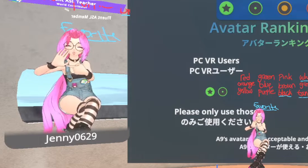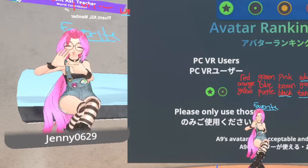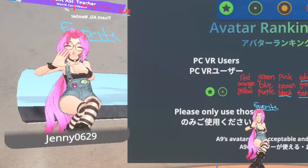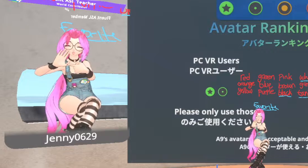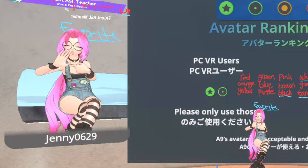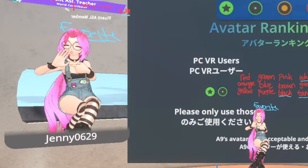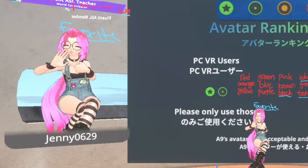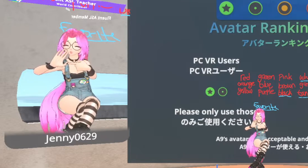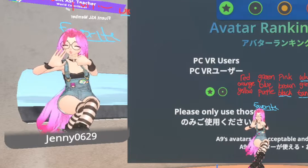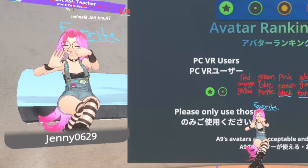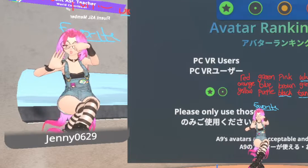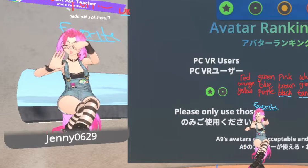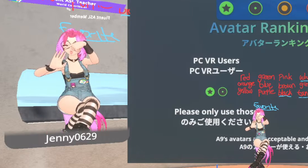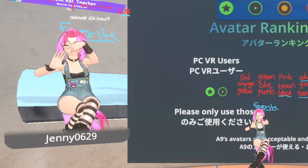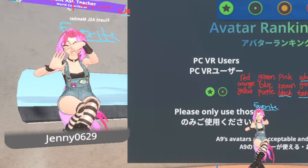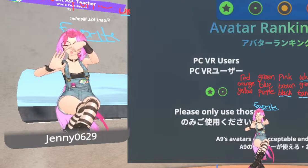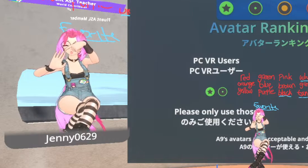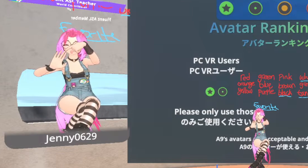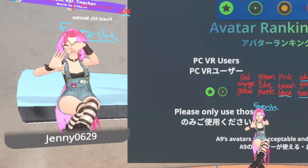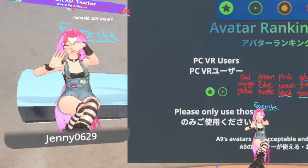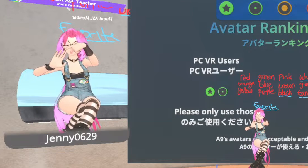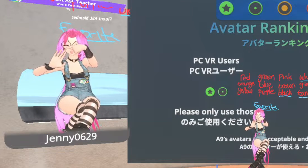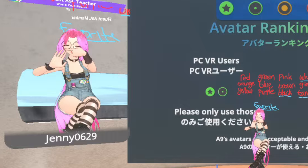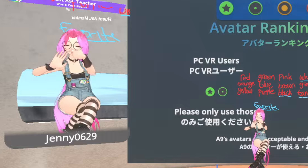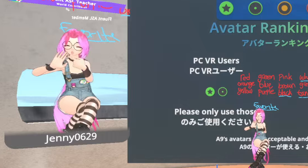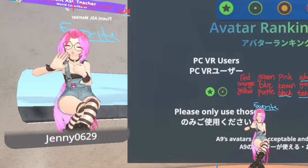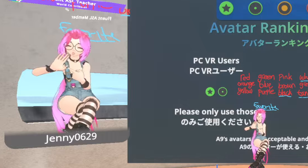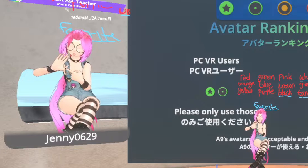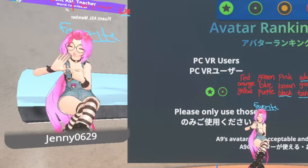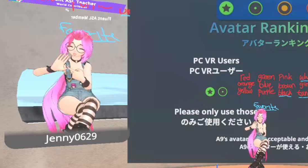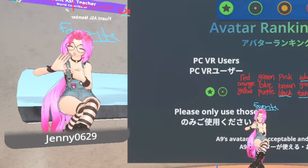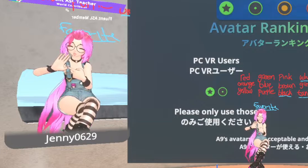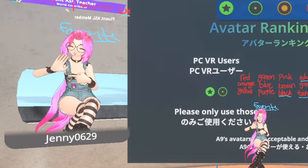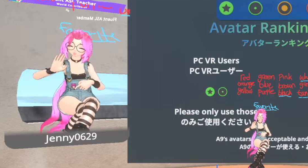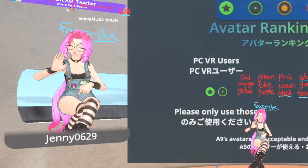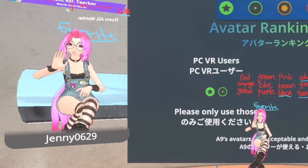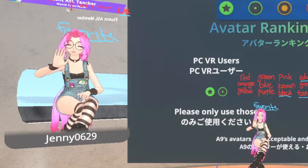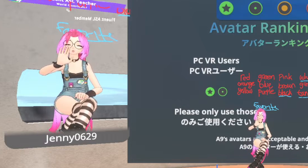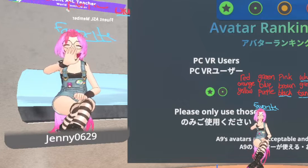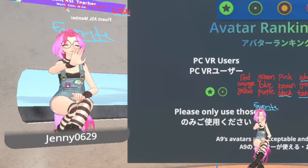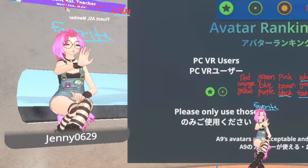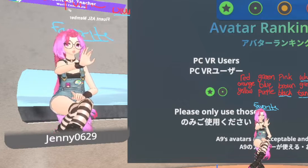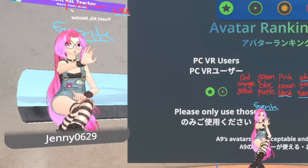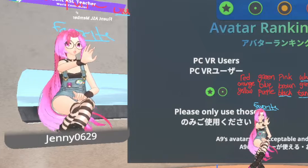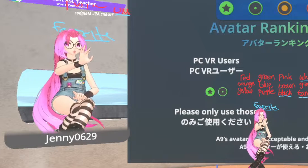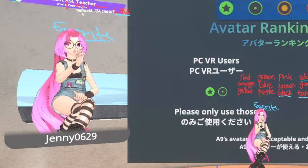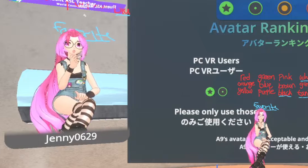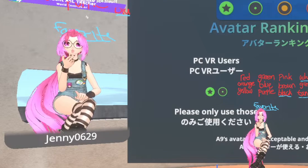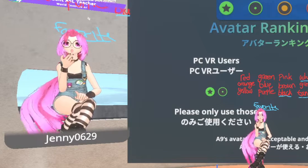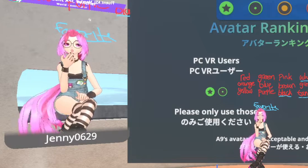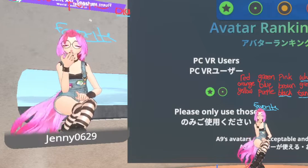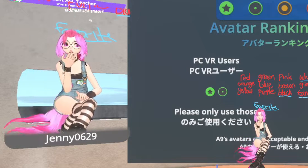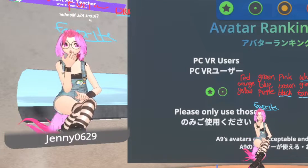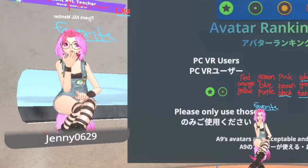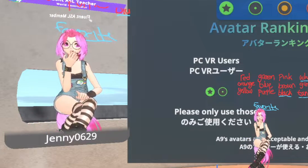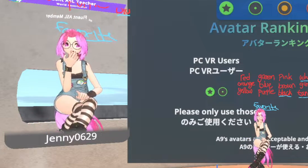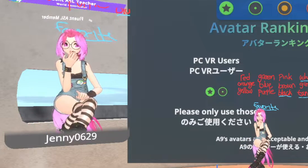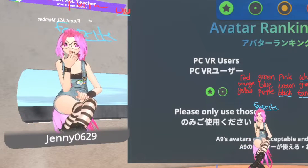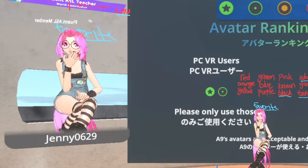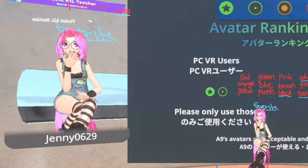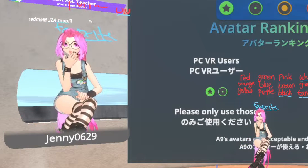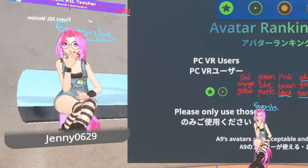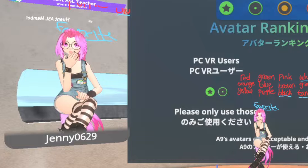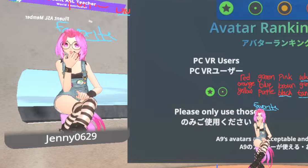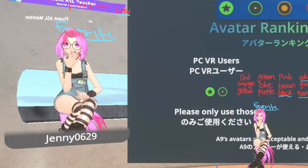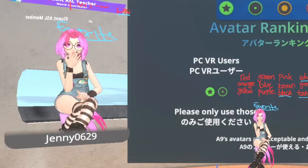and drag it down. So you're telling the person, hey, look, my middle finger is down, okay? So you're going to have your middle finger down, and then you're going